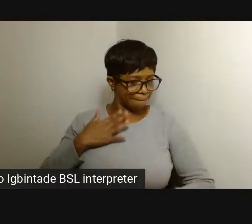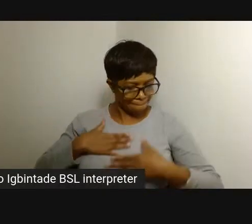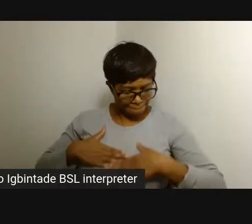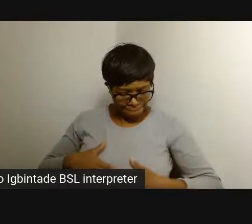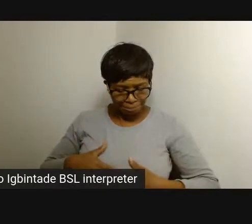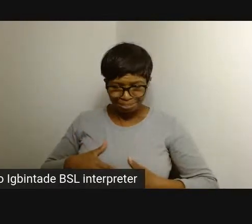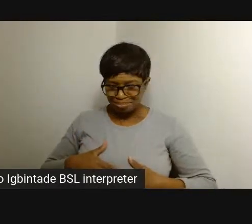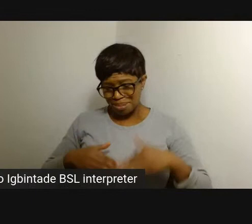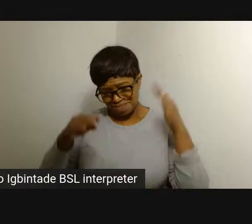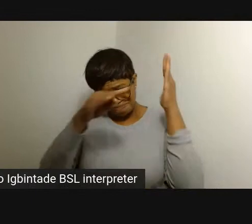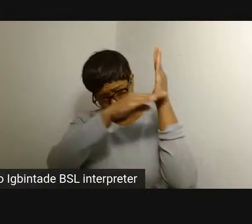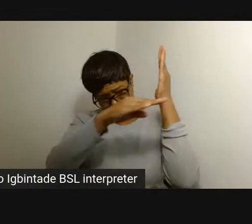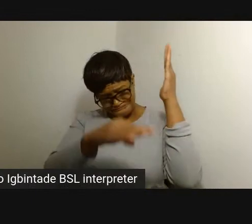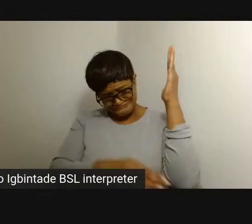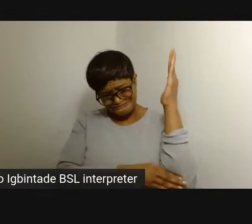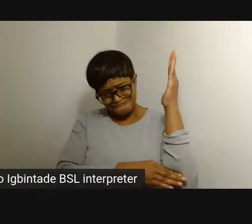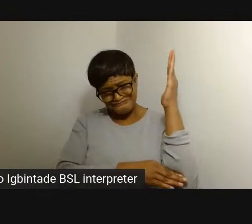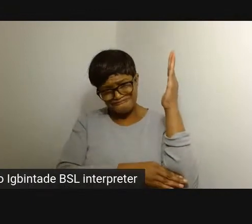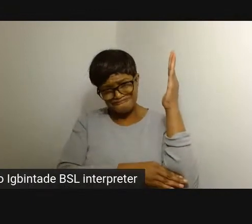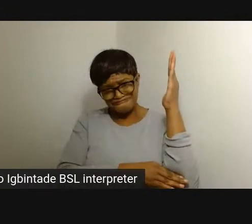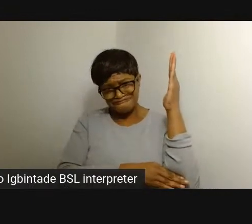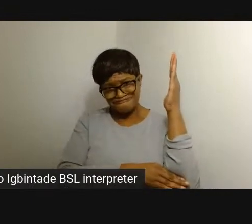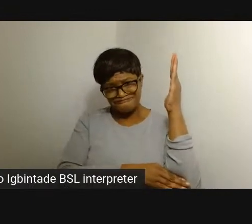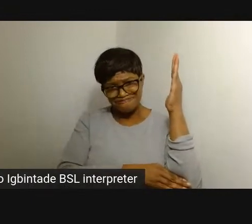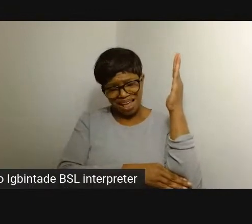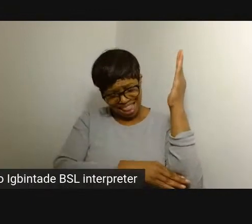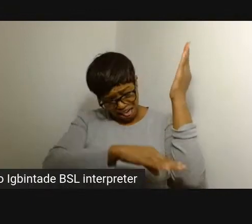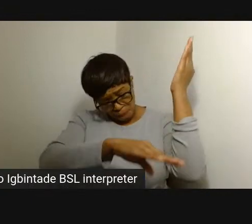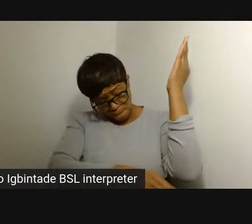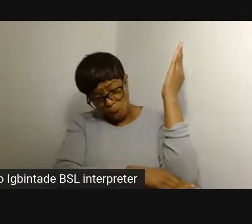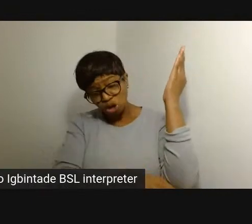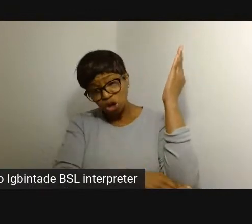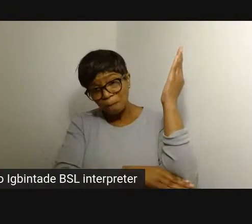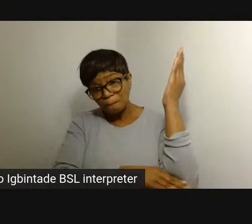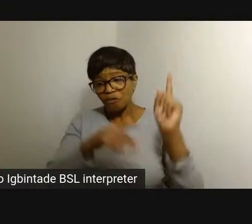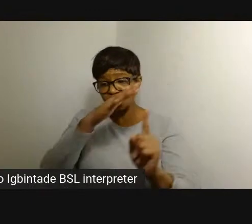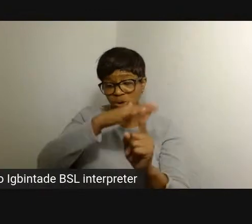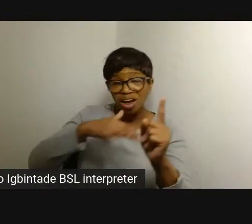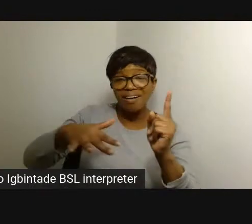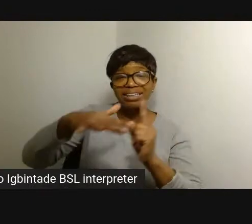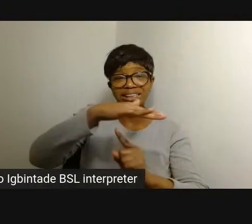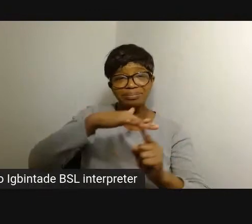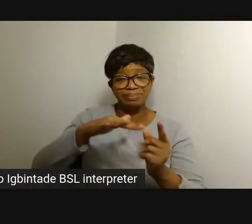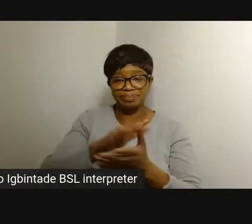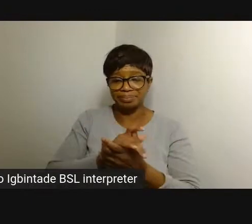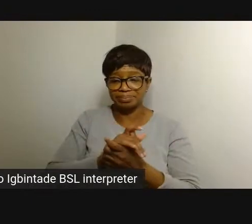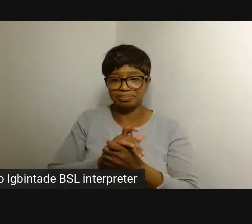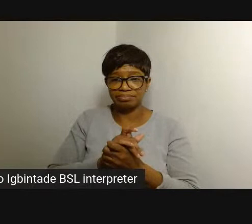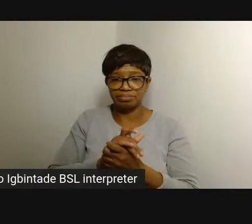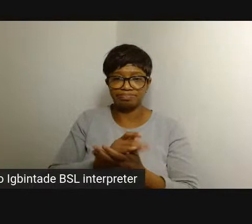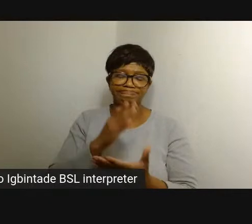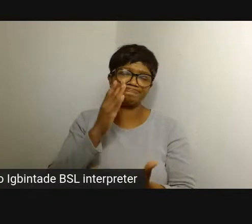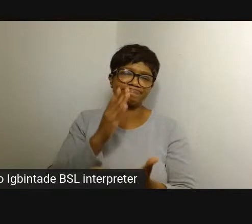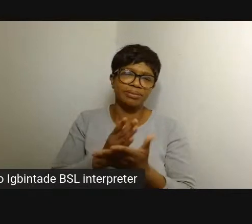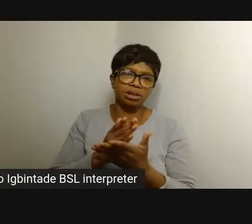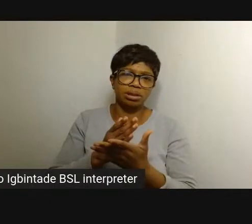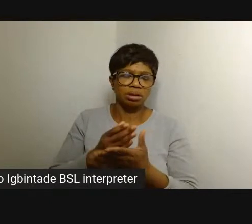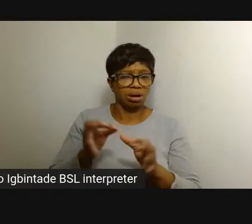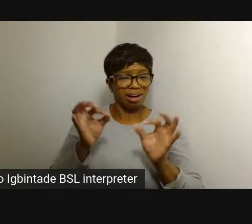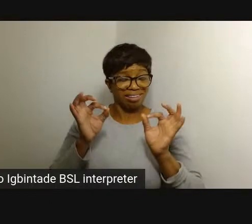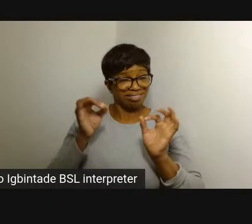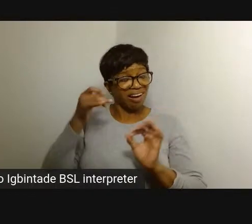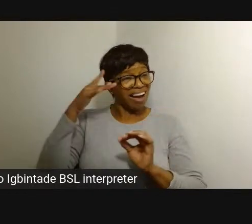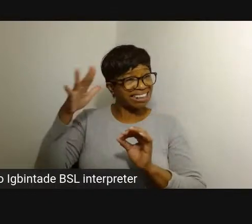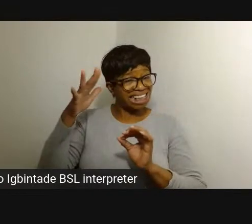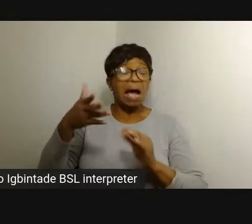lower status and are ranked at the bottom end of society. It is an ideology that must be